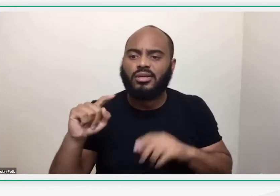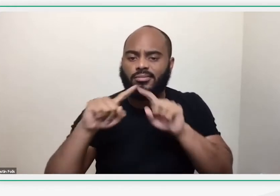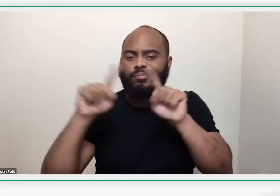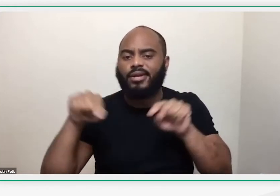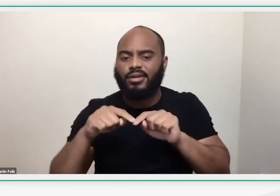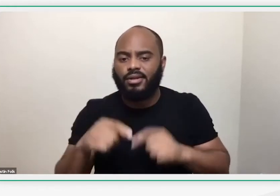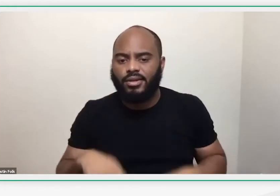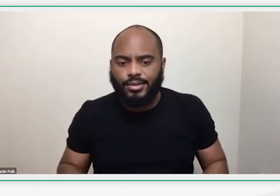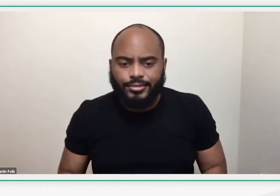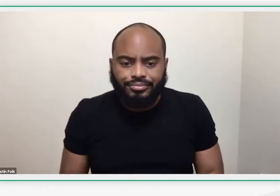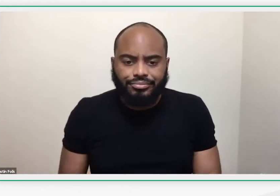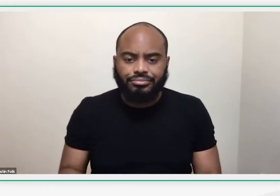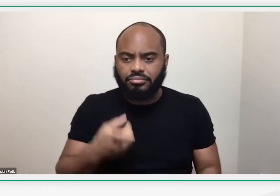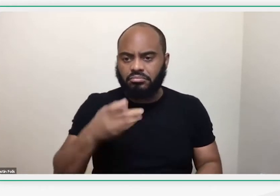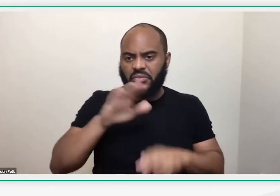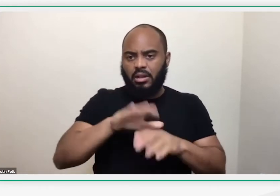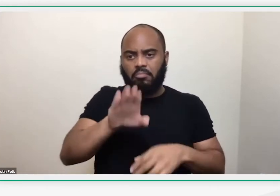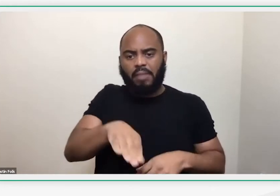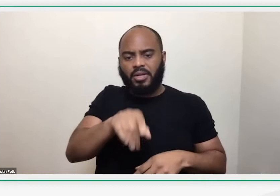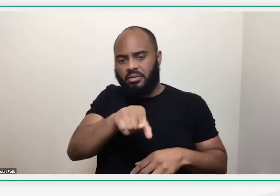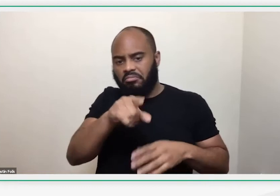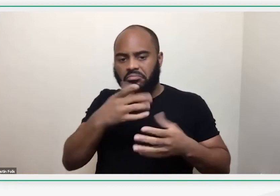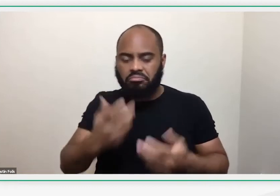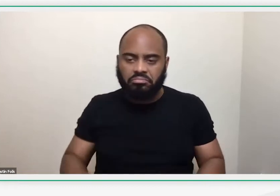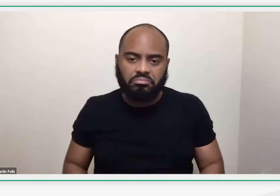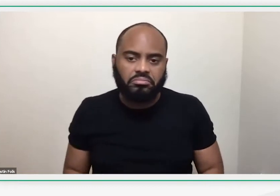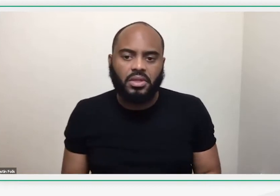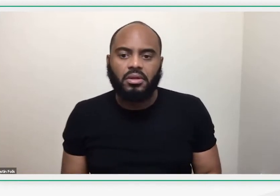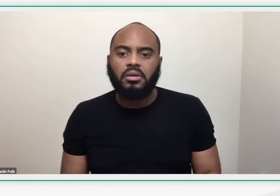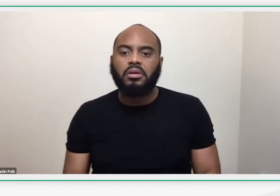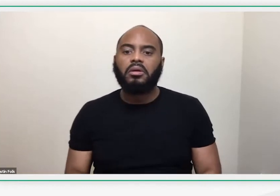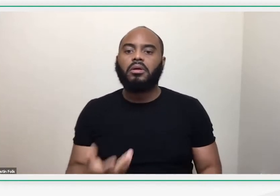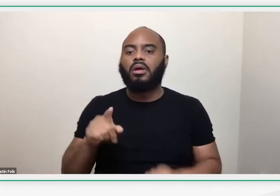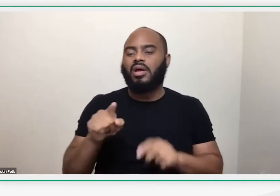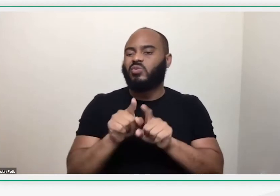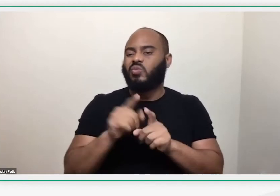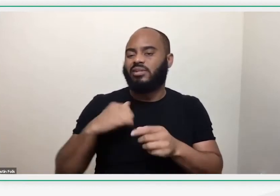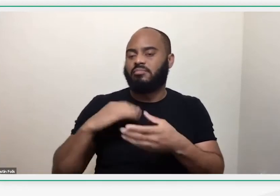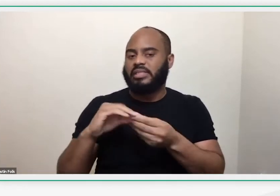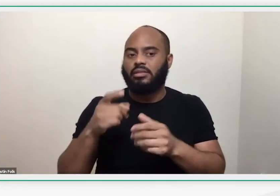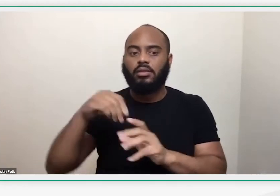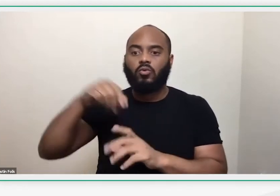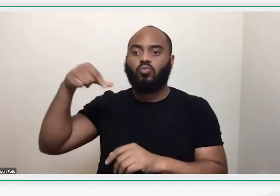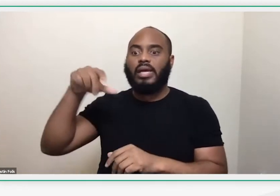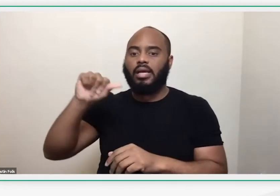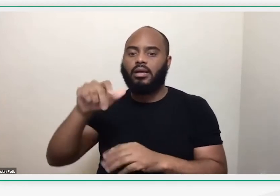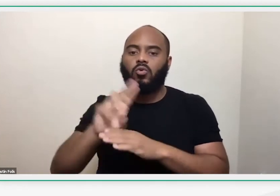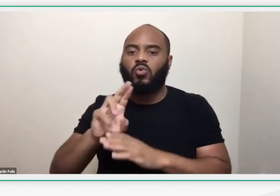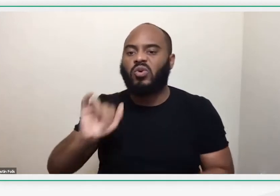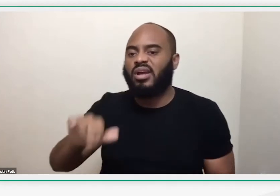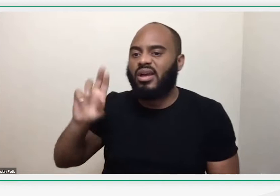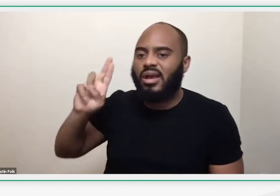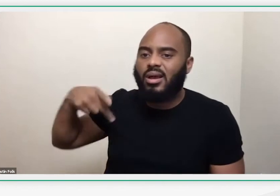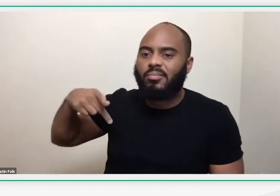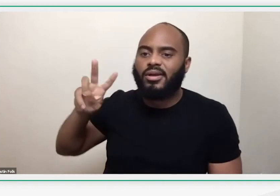issues and need some help in that area, go ahead and do that in the chat box. You'll see that towards the bottom. There's an icon that